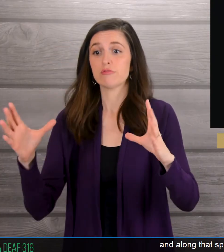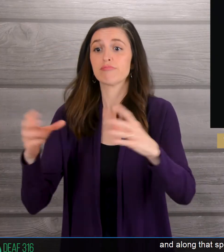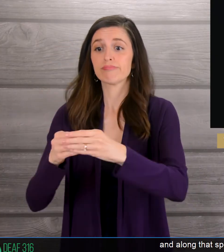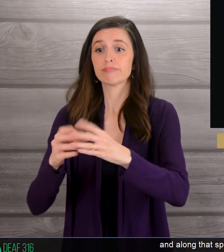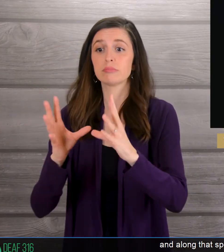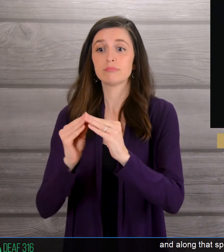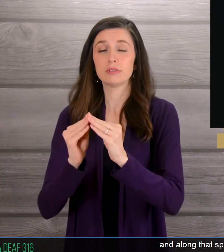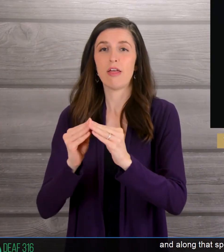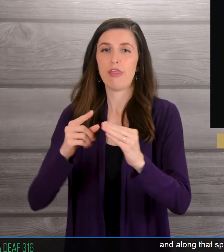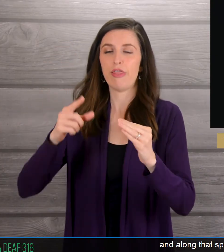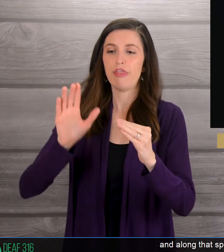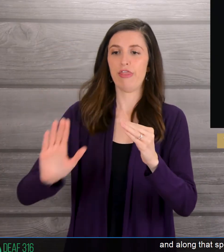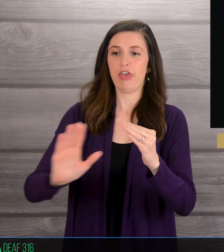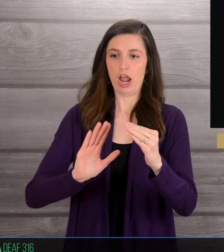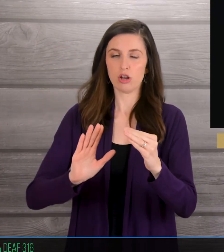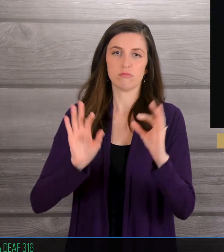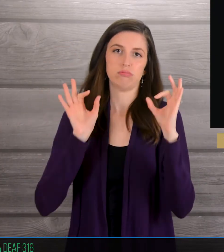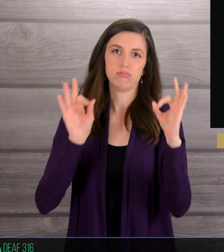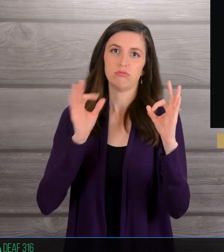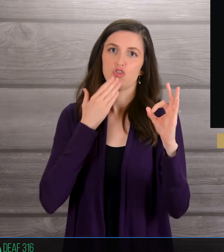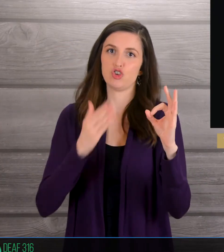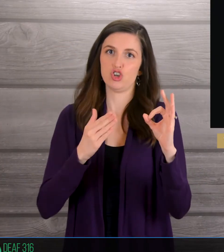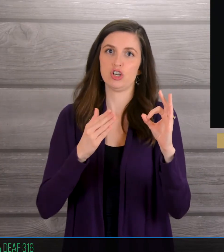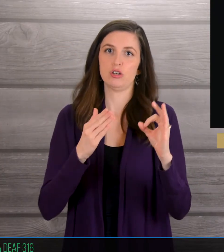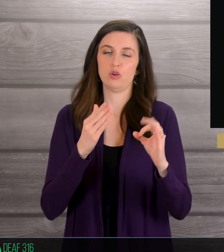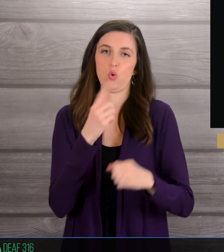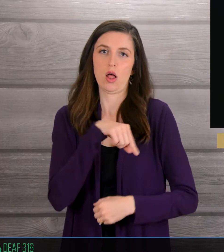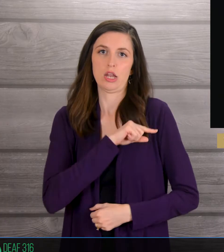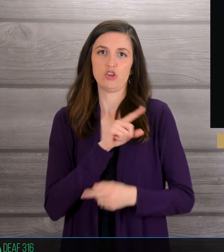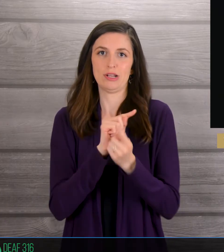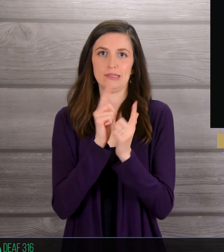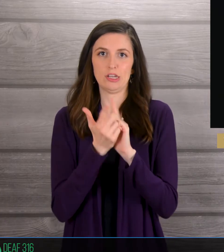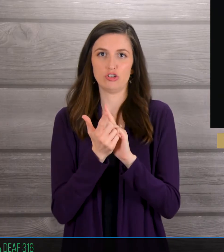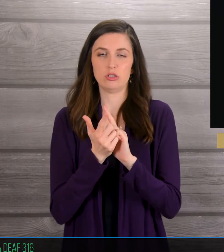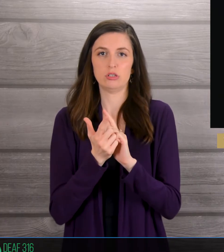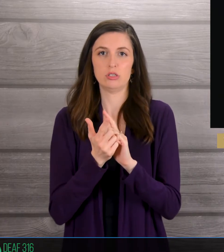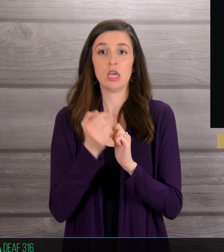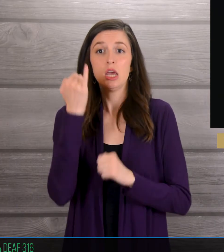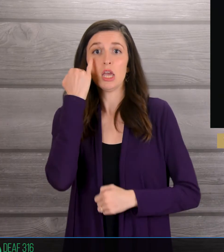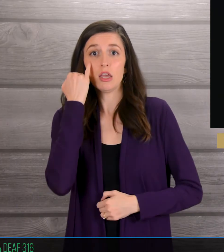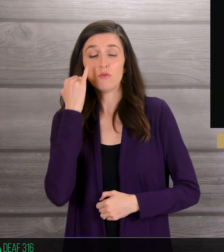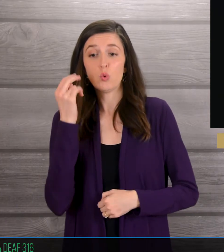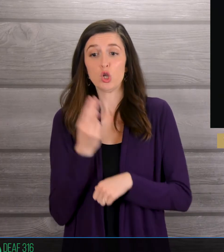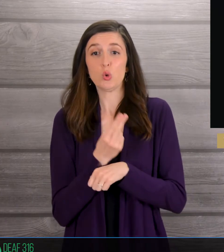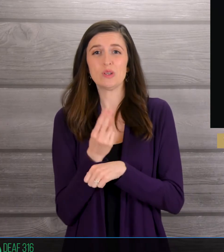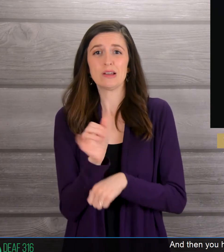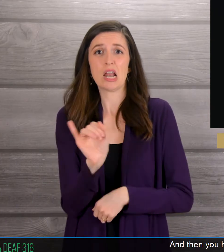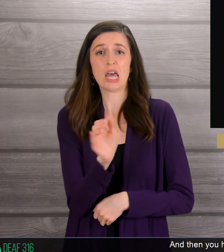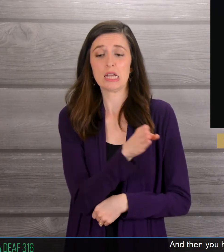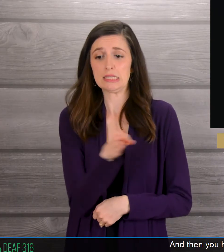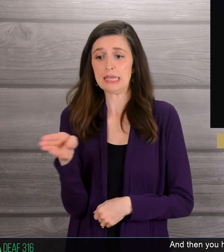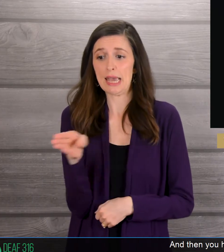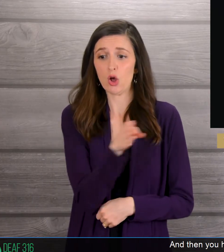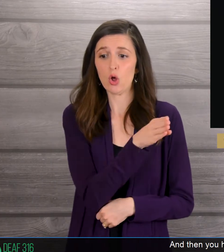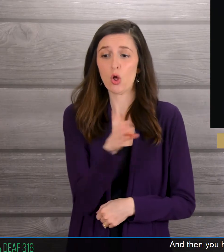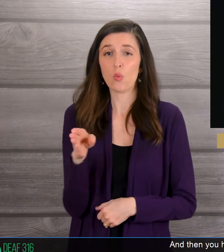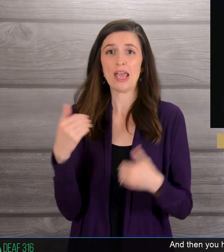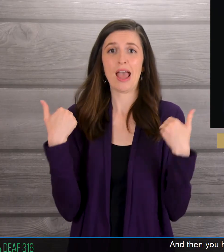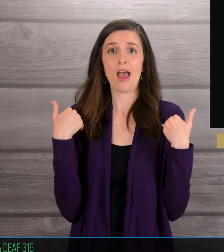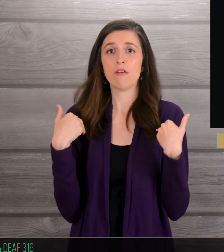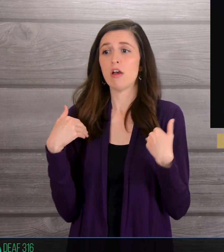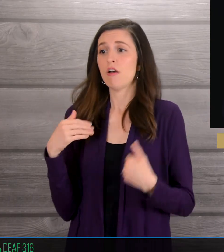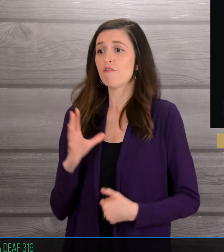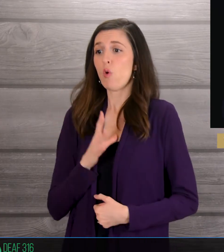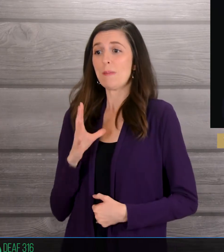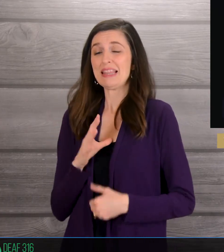that spectrum you have some translations that are more word for word, and those are called formally equivalent. And then you have translations that are